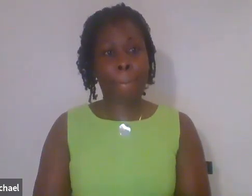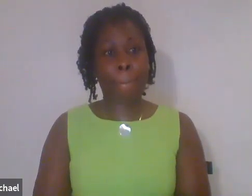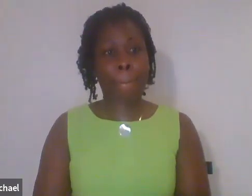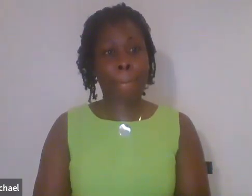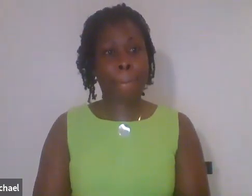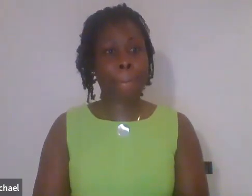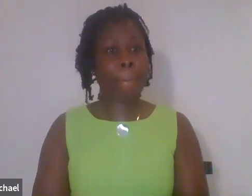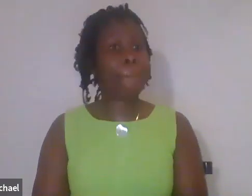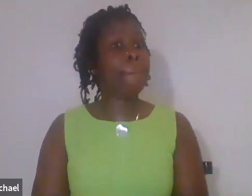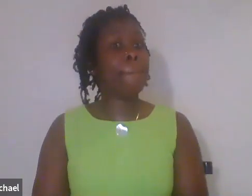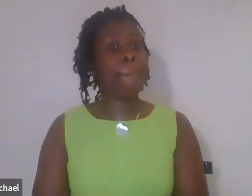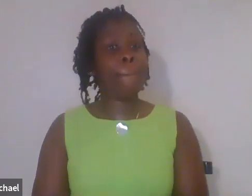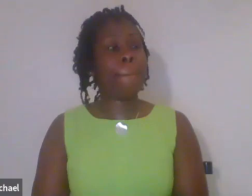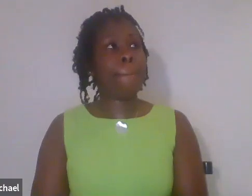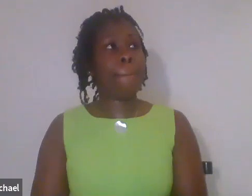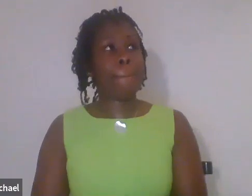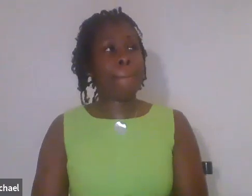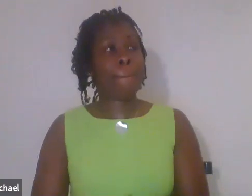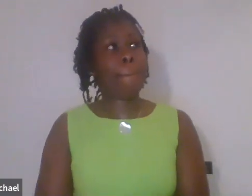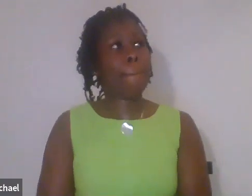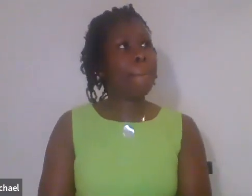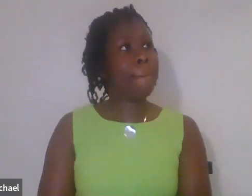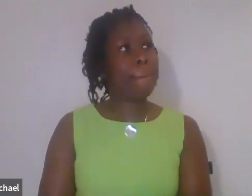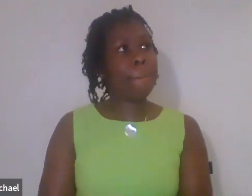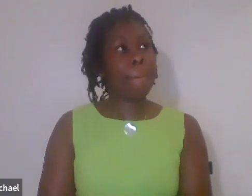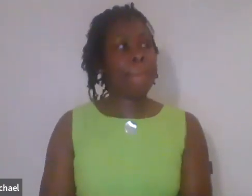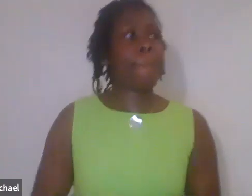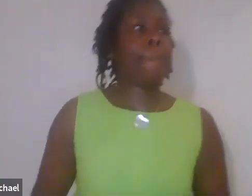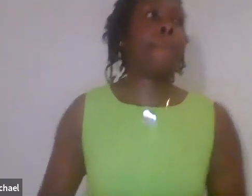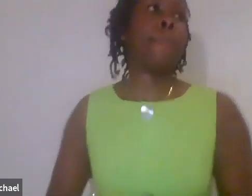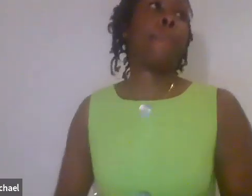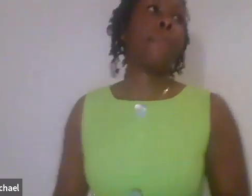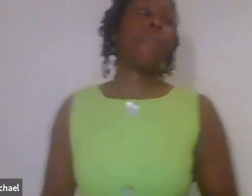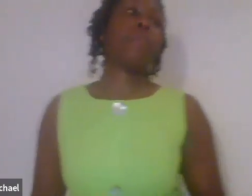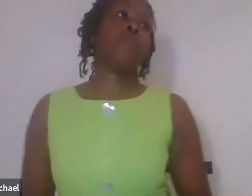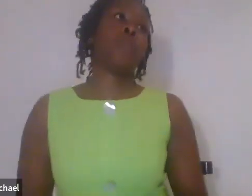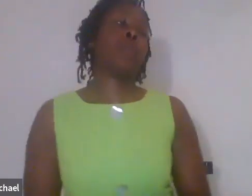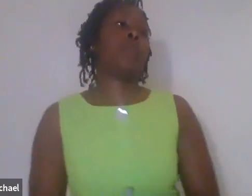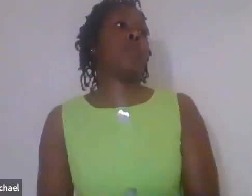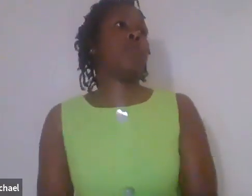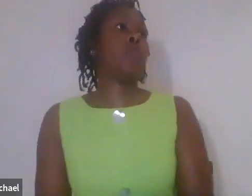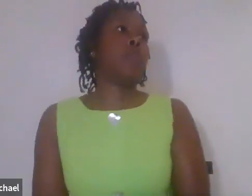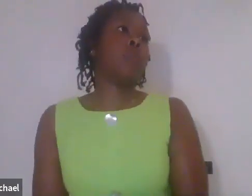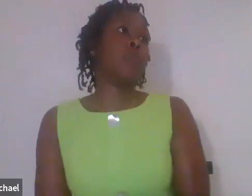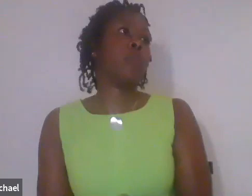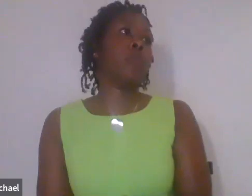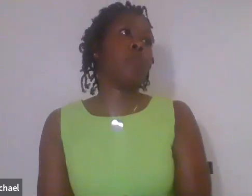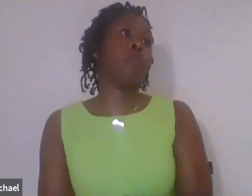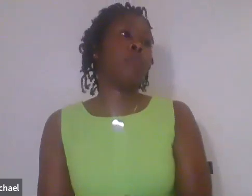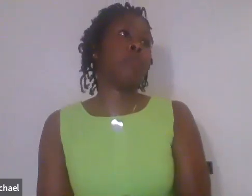Thank you. Firstly, let me appreciate for the good talk. We are really motivated. My question is,